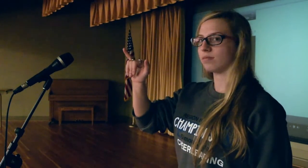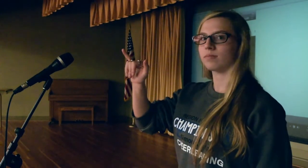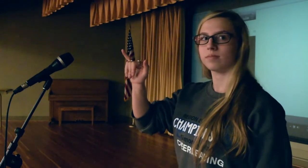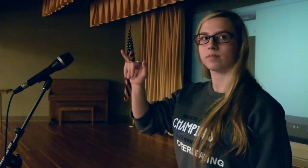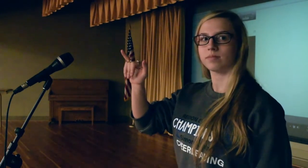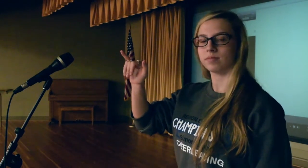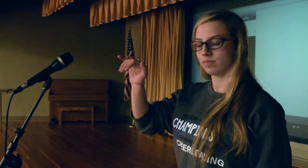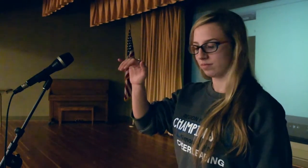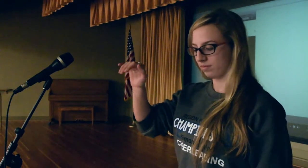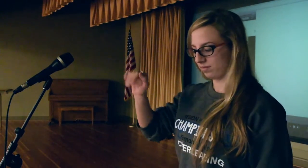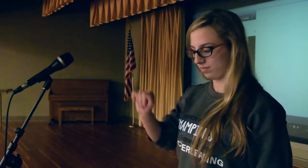Tammy.